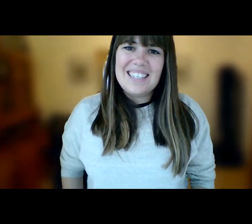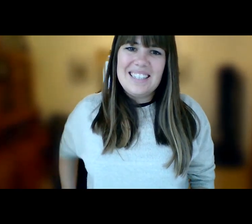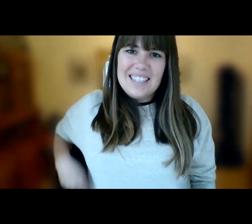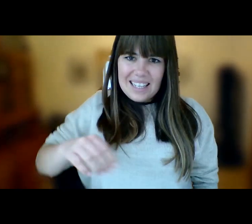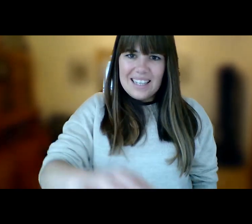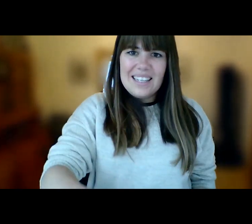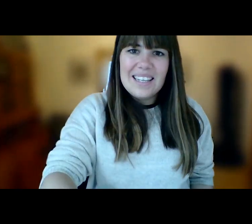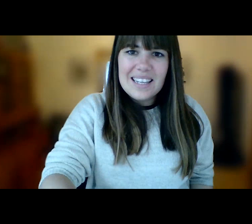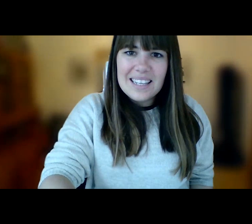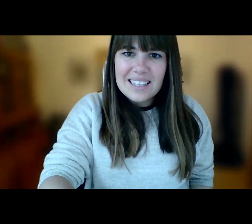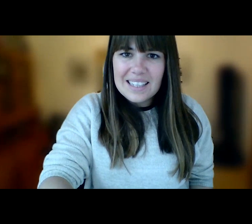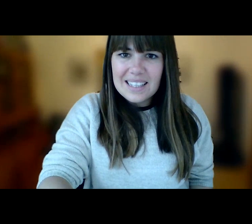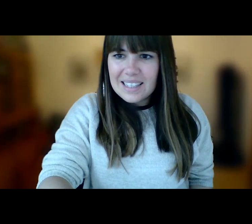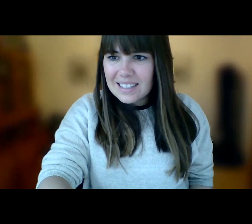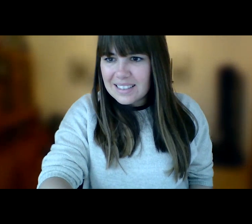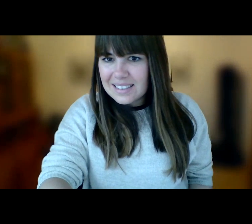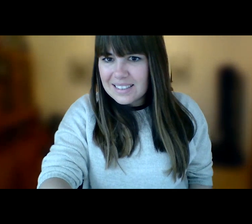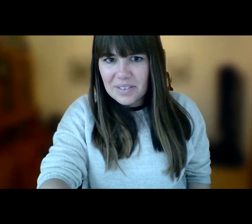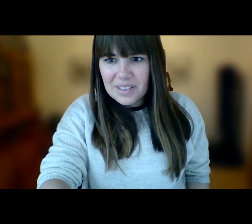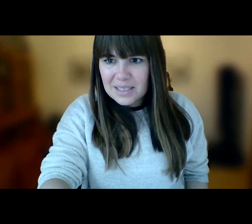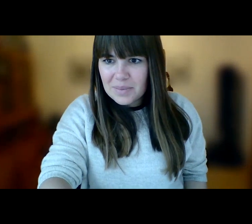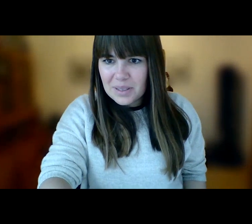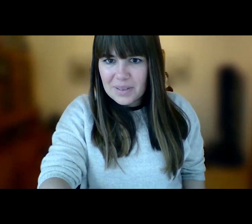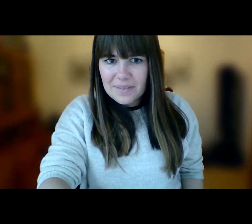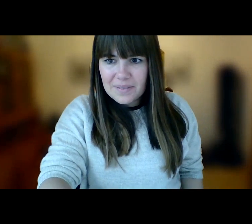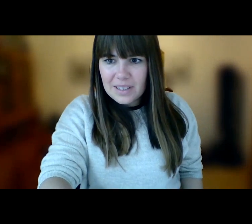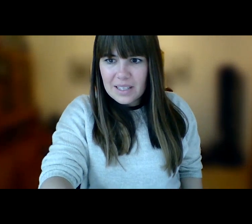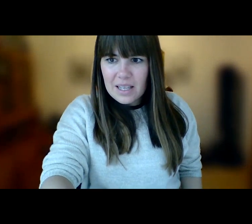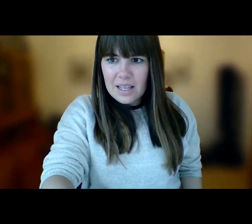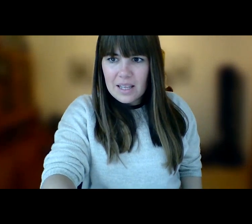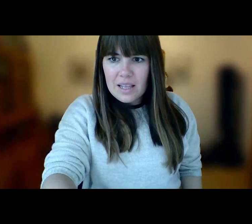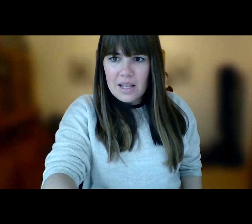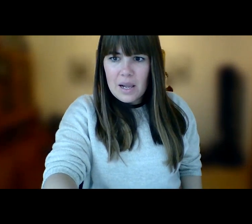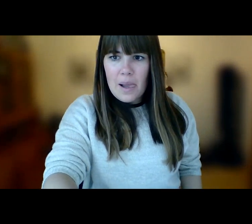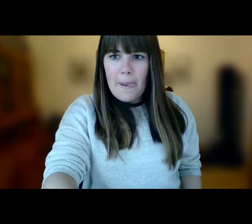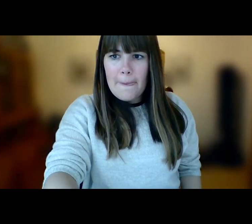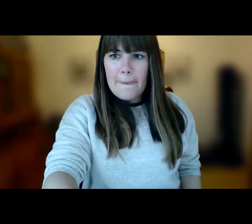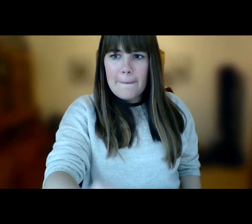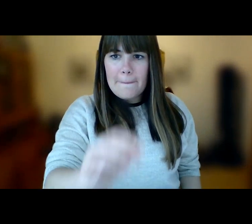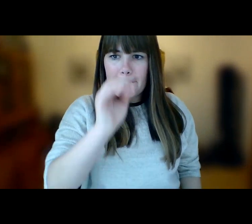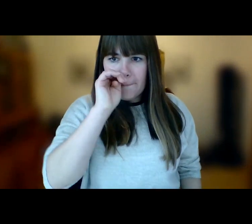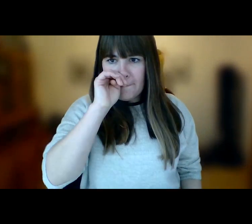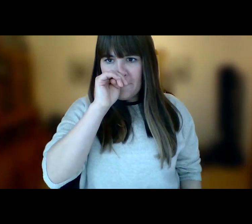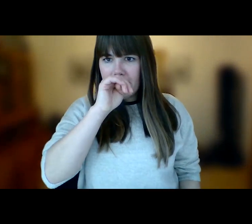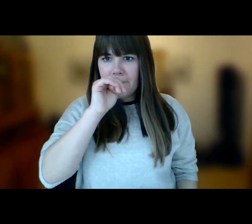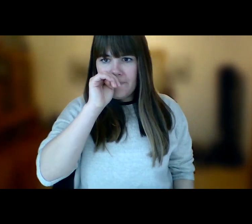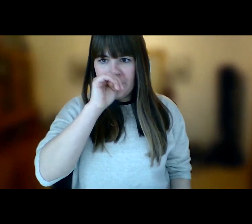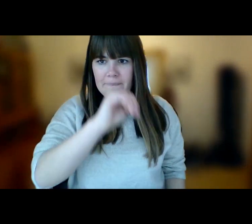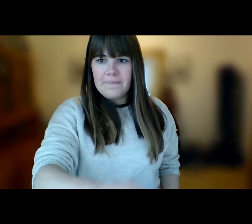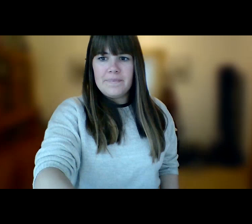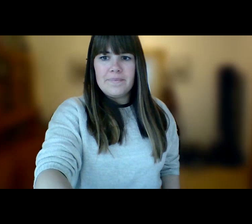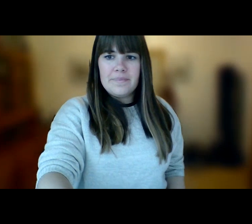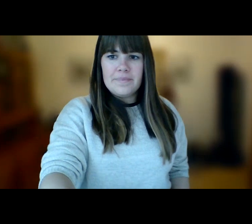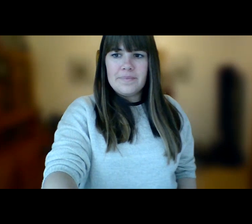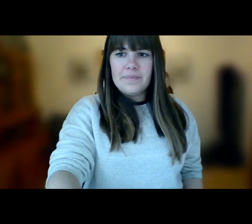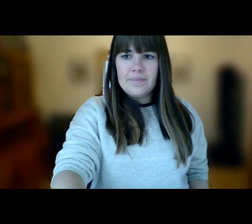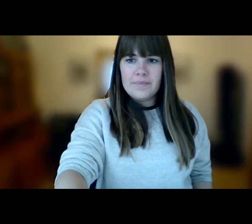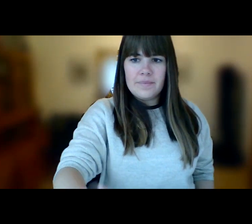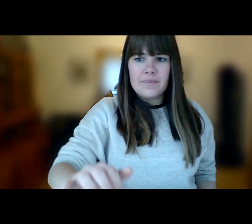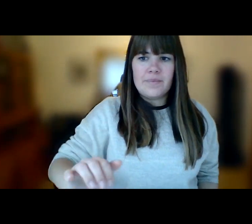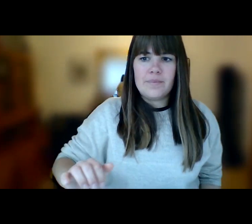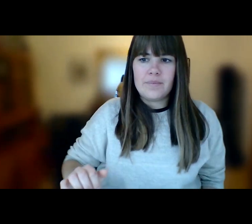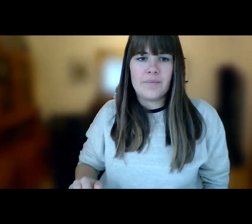definitely. Brilliant. Thank you. Well answered, Georgia. I do have another one as well. You